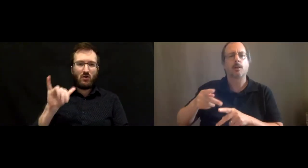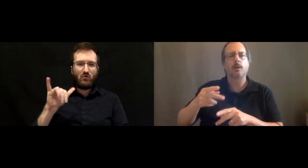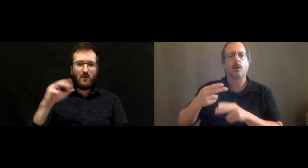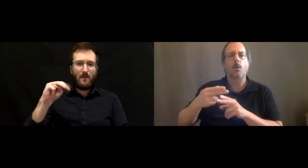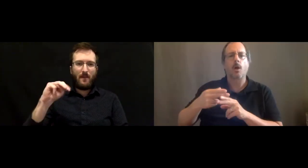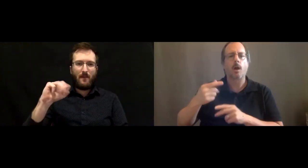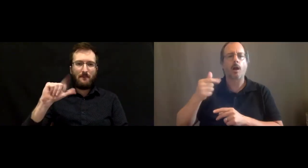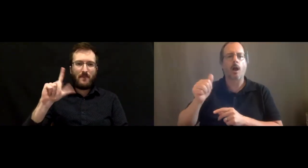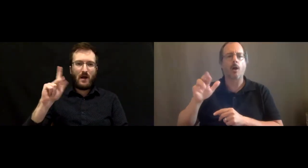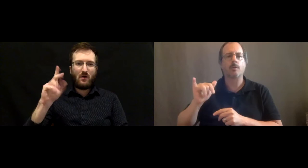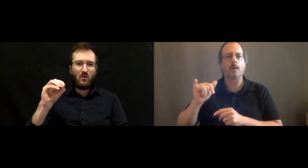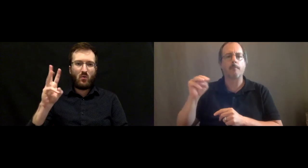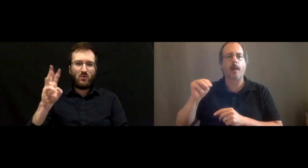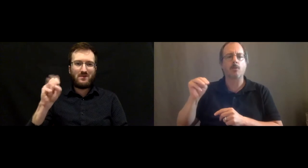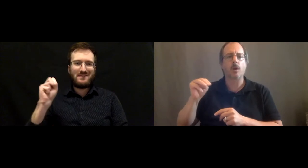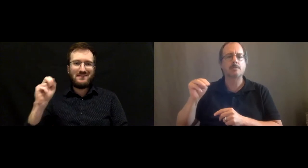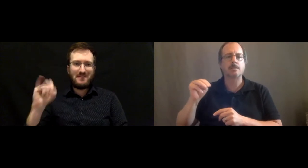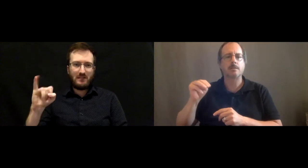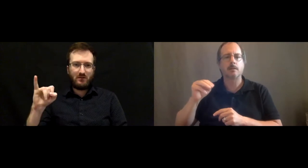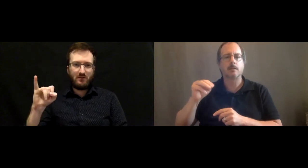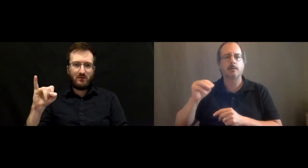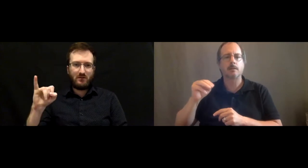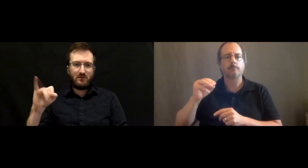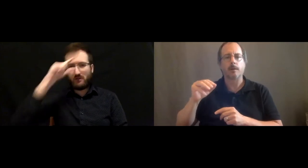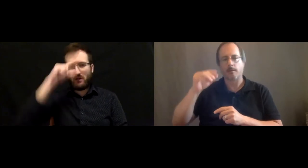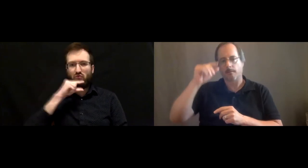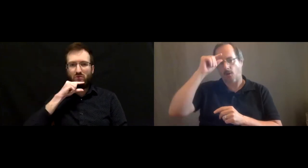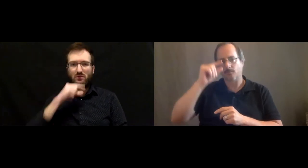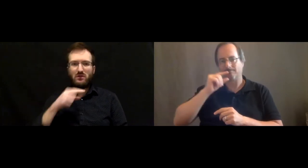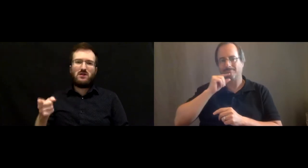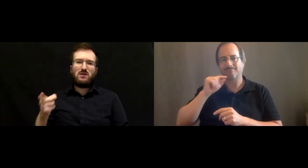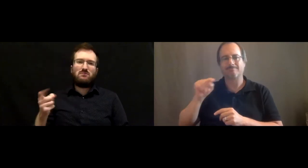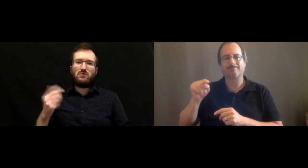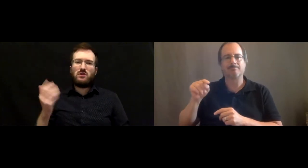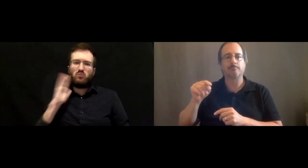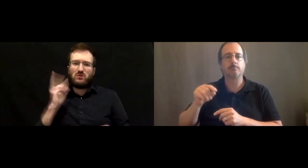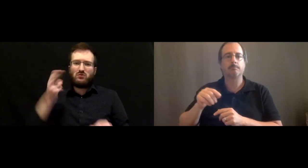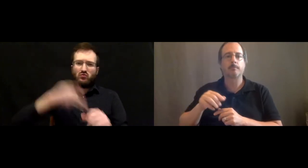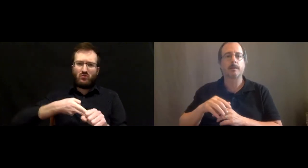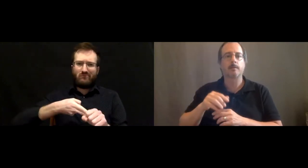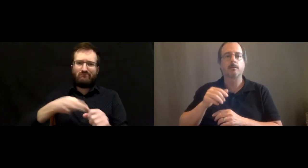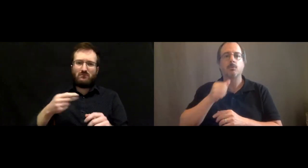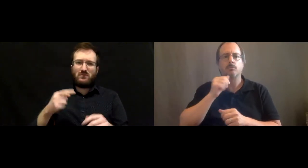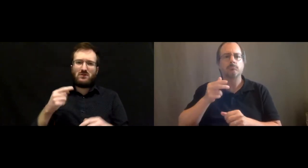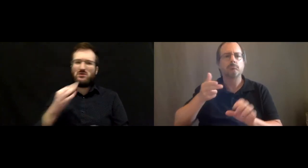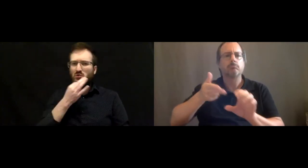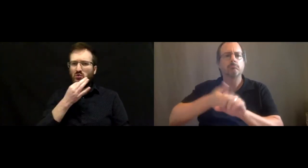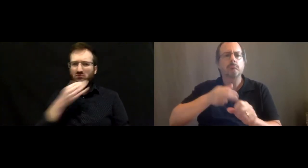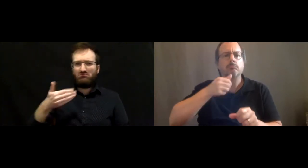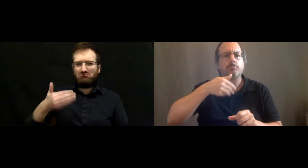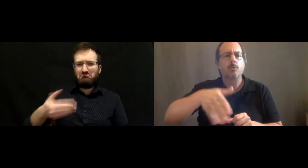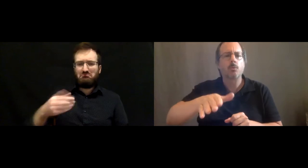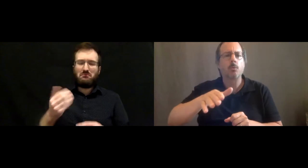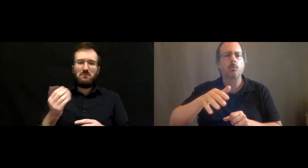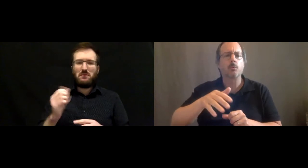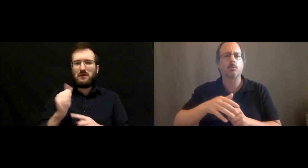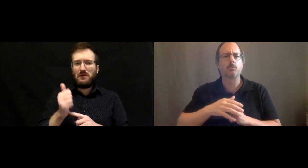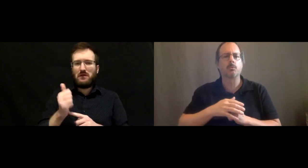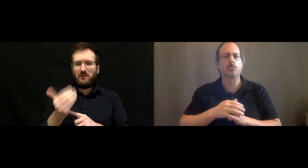We do have a fourth panelist who will be joining us, somebody by the name of Gary Malkowski. This is his sign name.